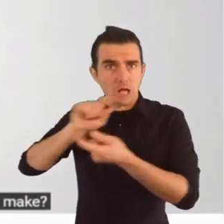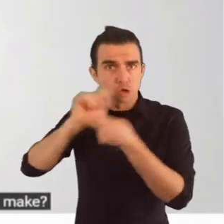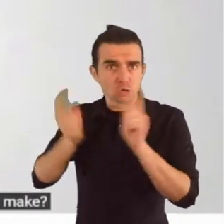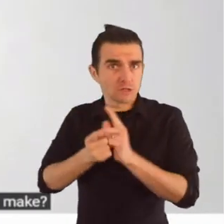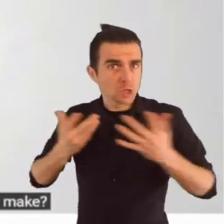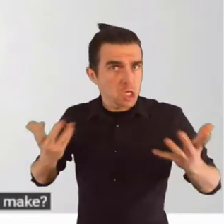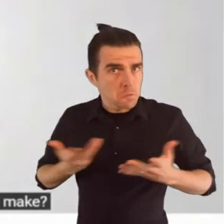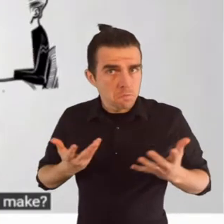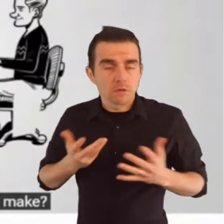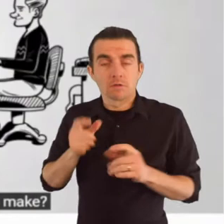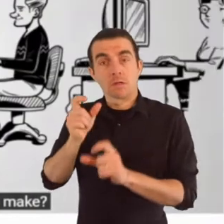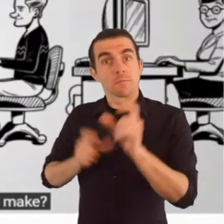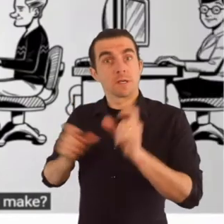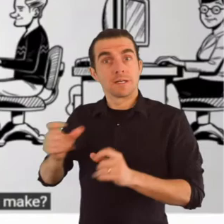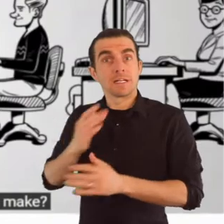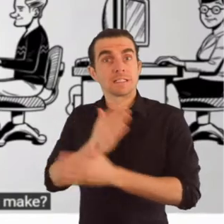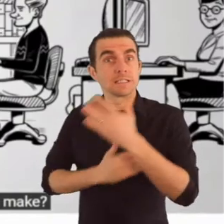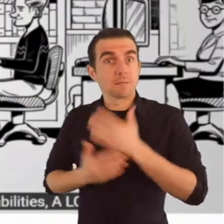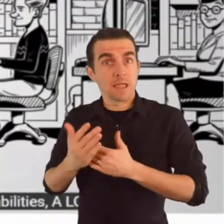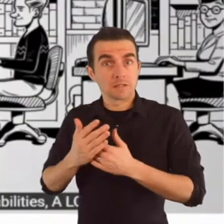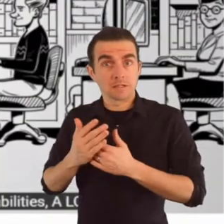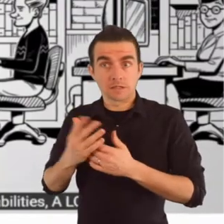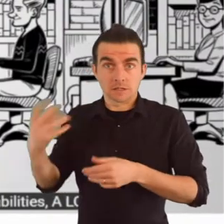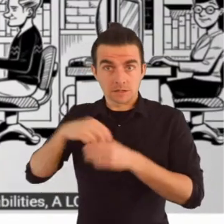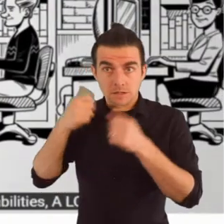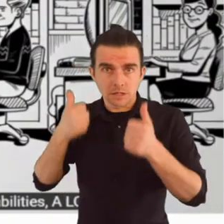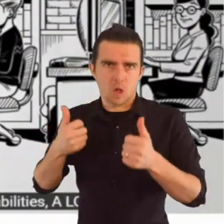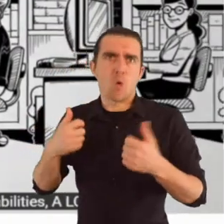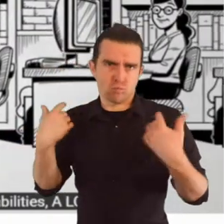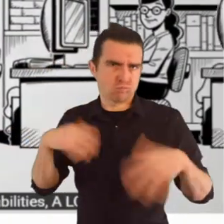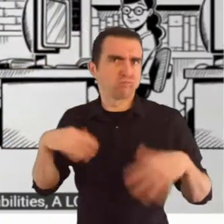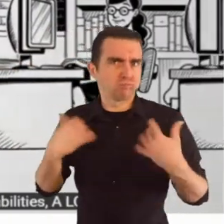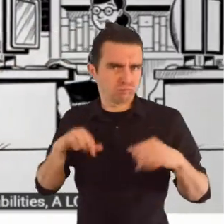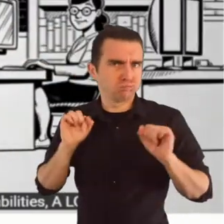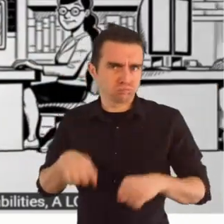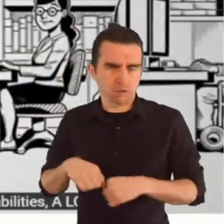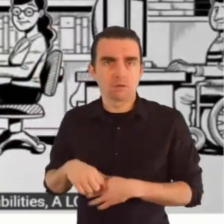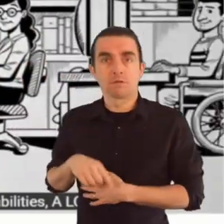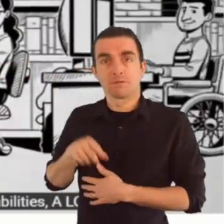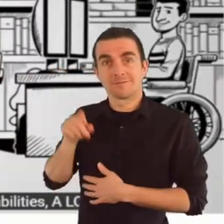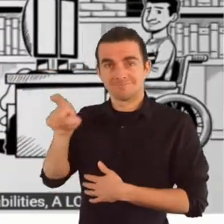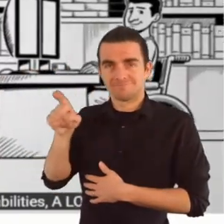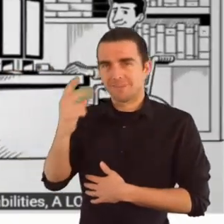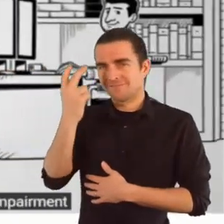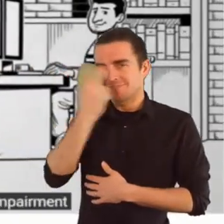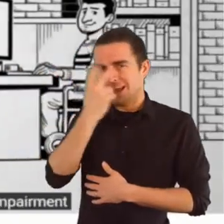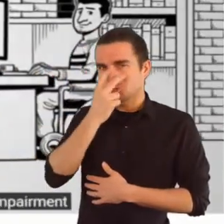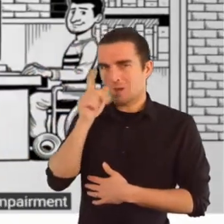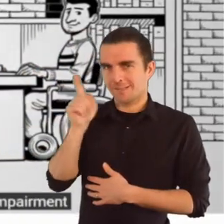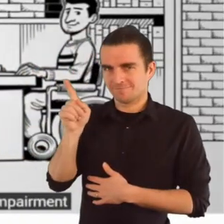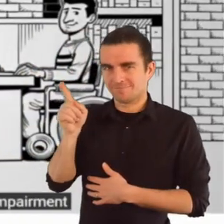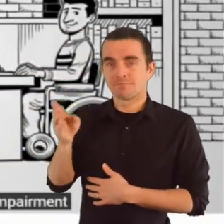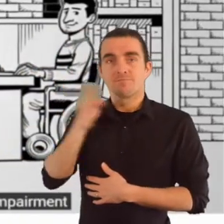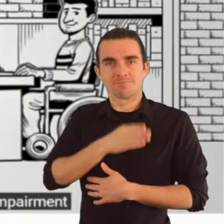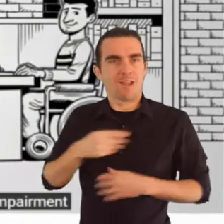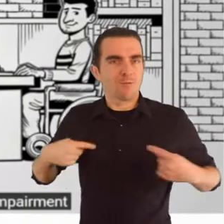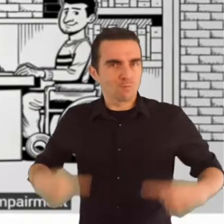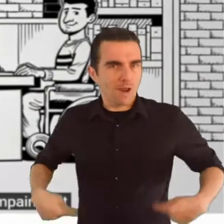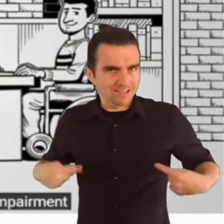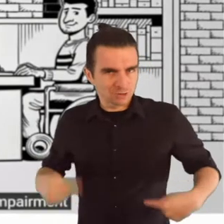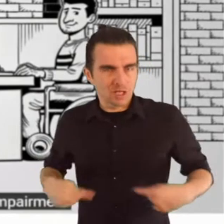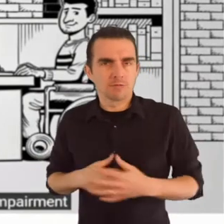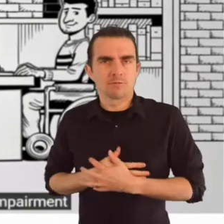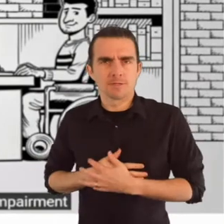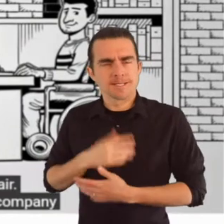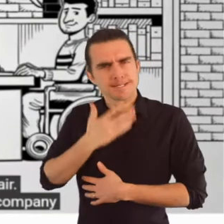What difference can a change make? In the workplace, for people with disabilities, a lot. For instance, Rita has a